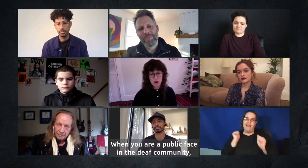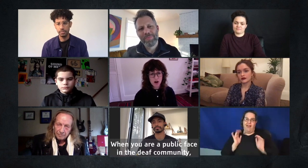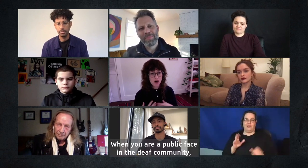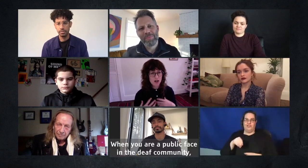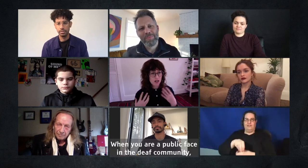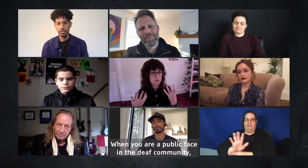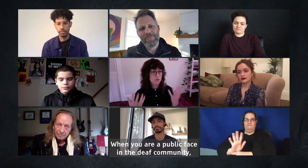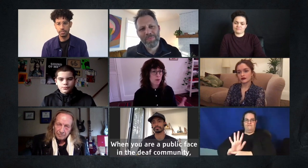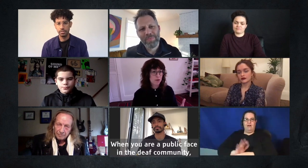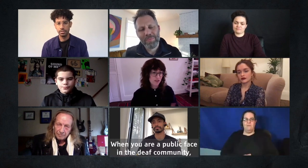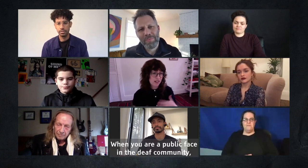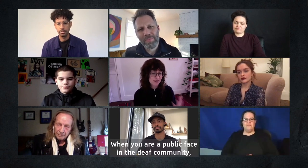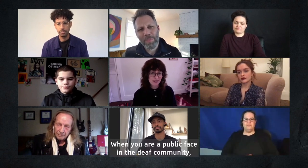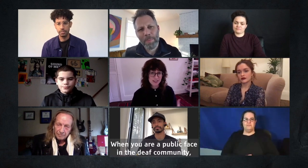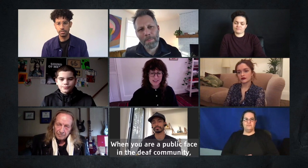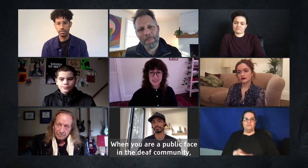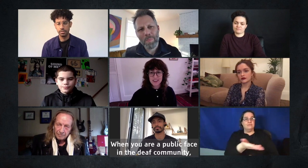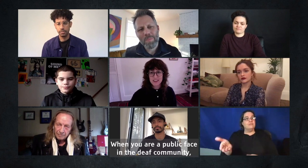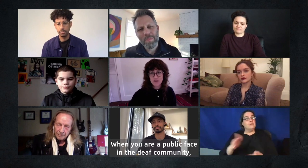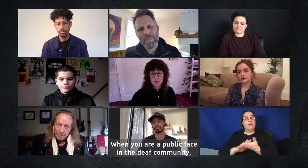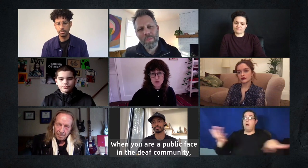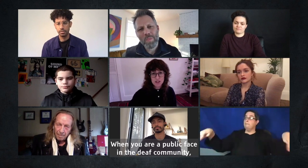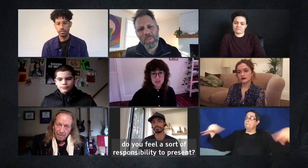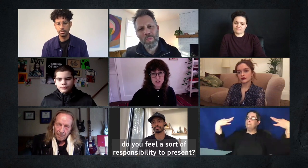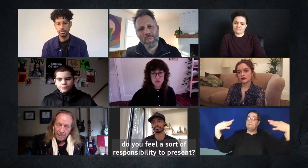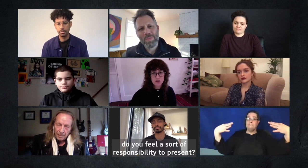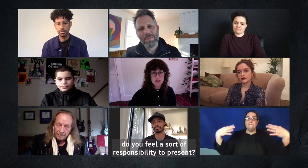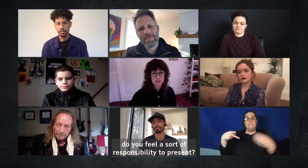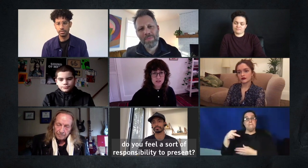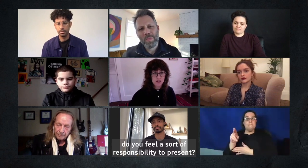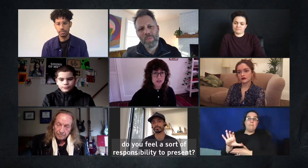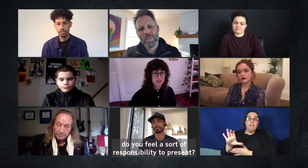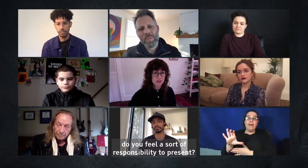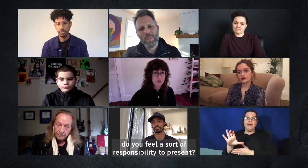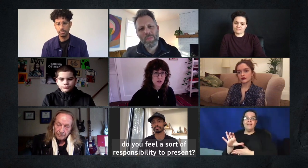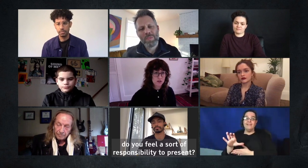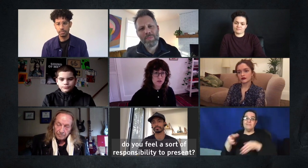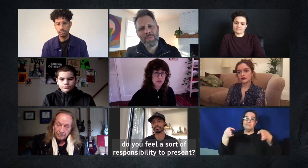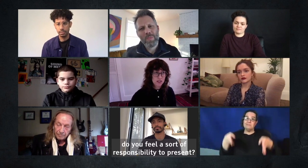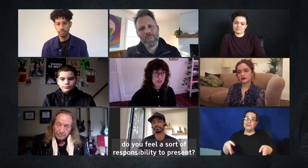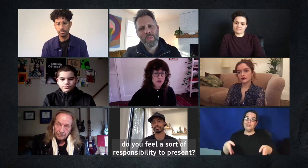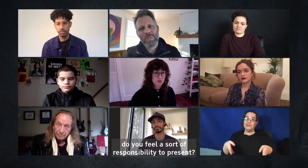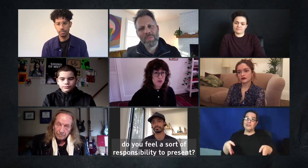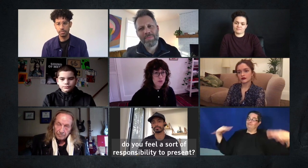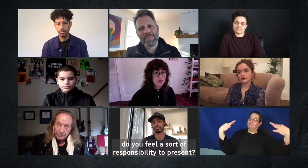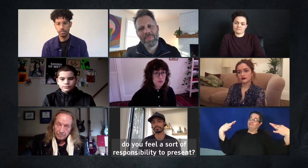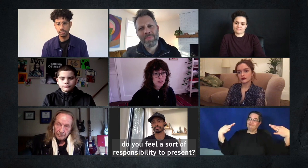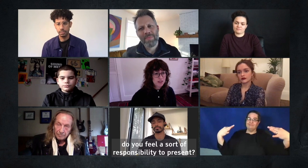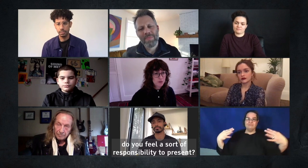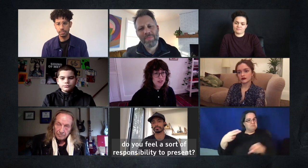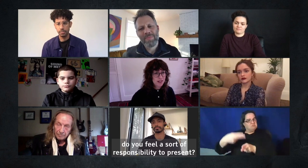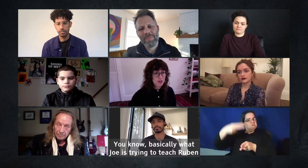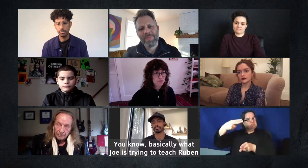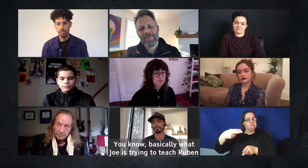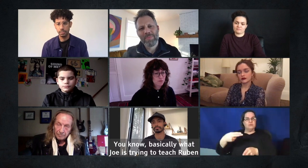when you are a public face in the deaf community, do you feel a sort of responsibility